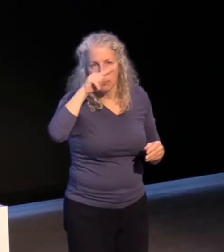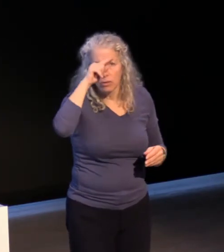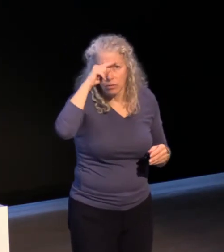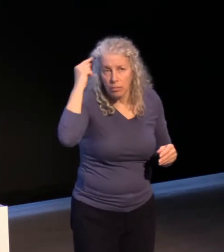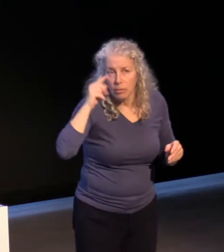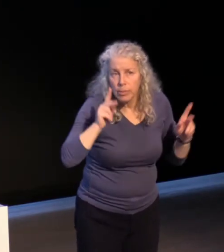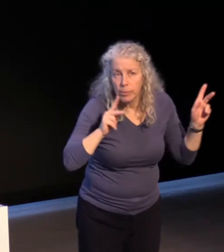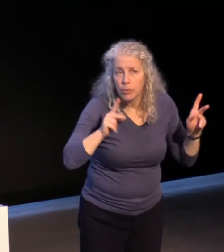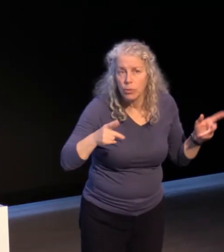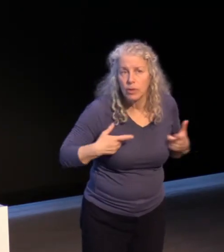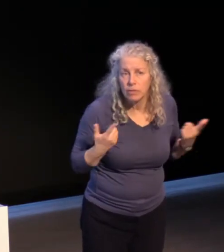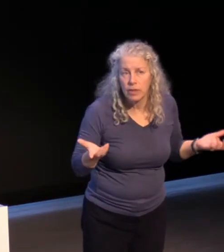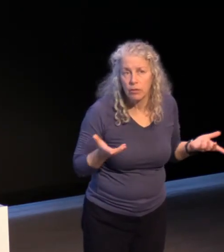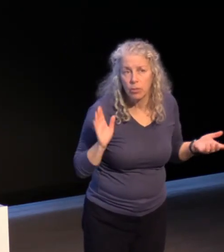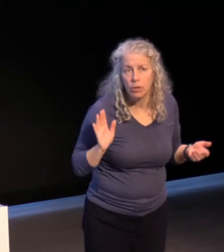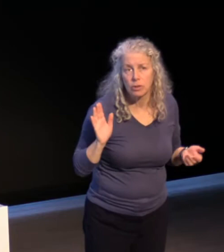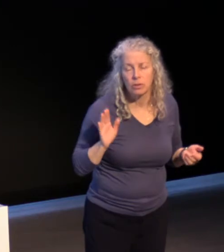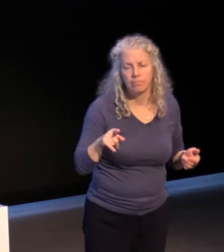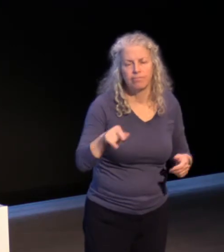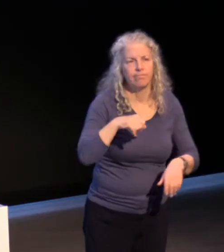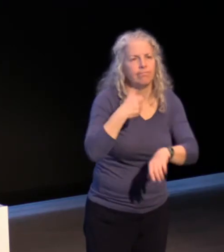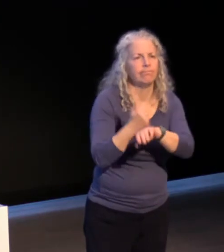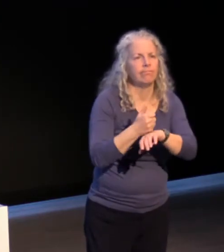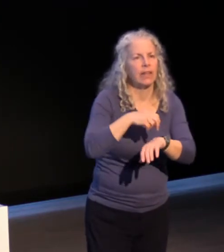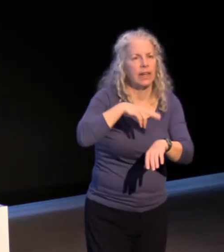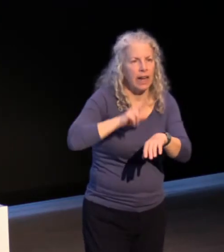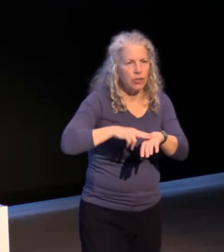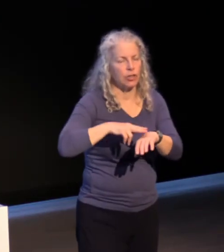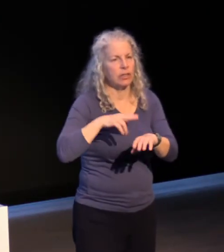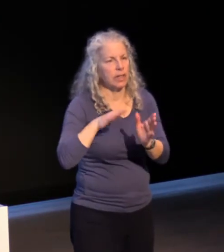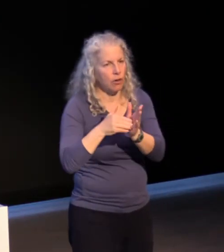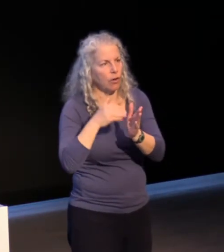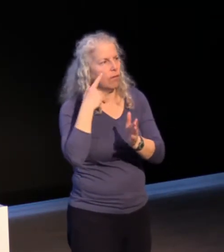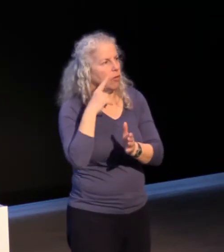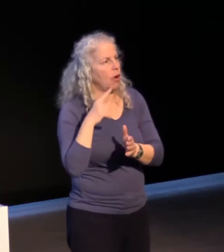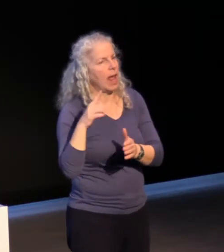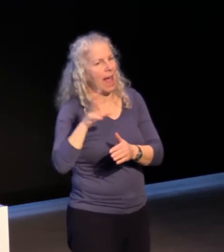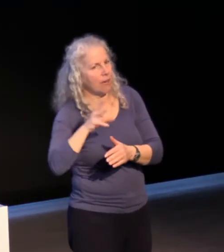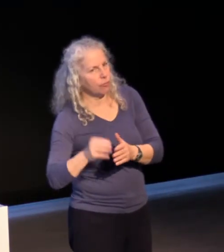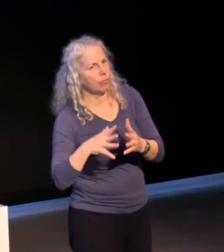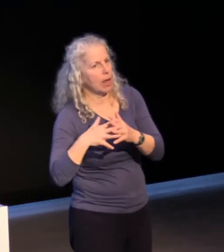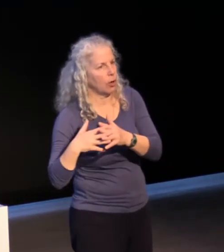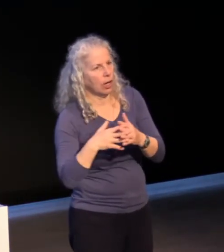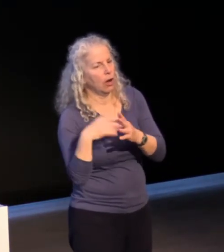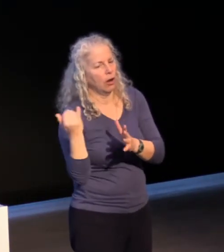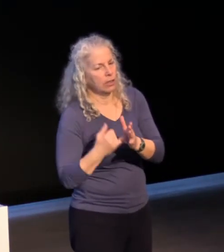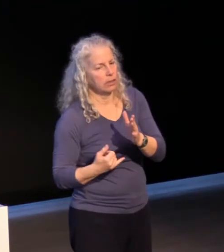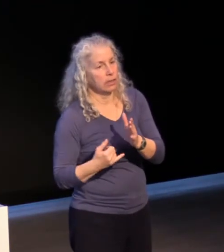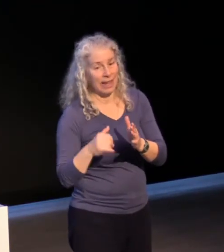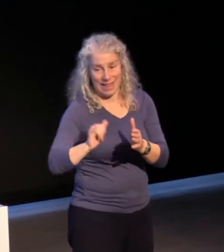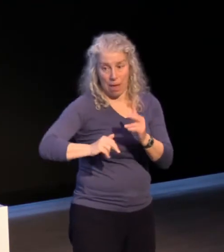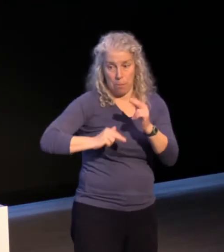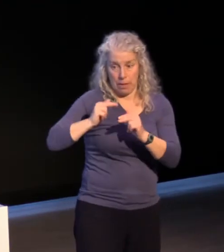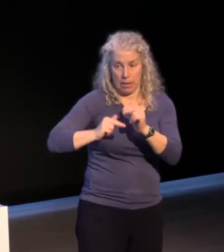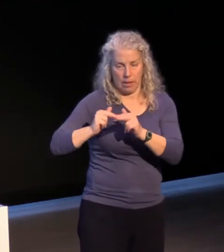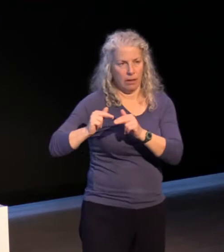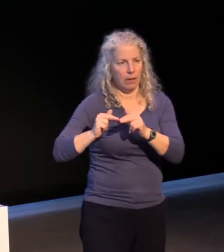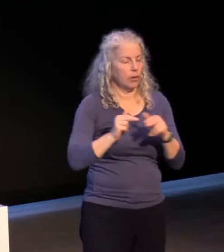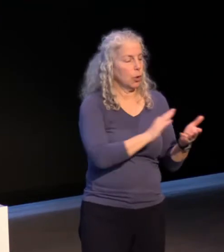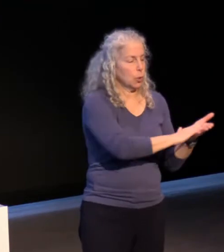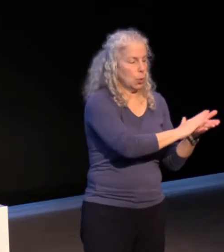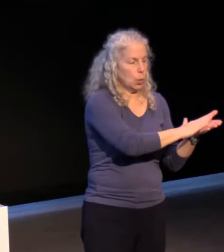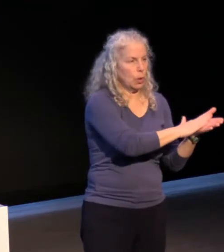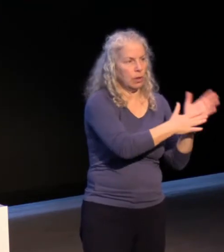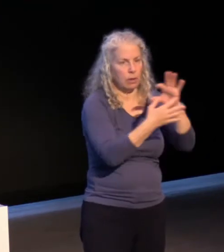community, Lewis created the National Center of Afro-American Artists, a complex that joined her school with a